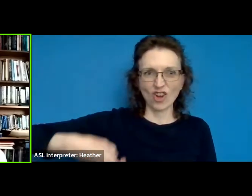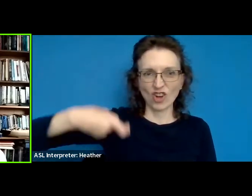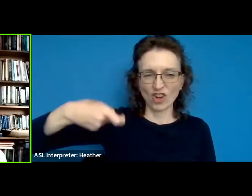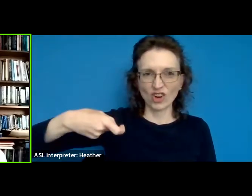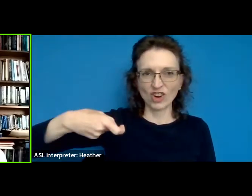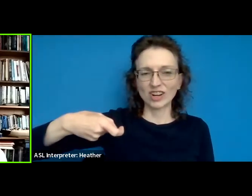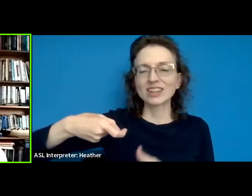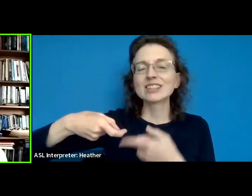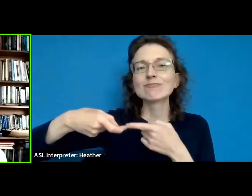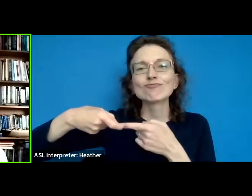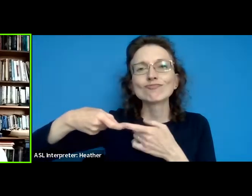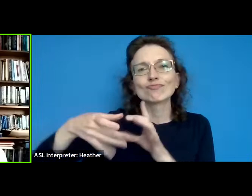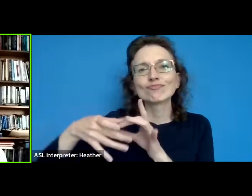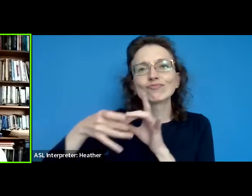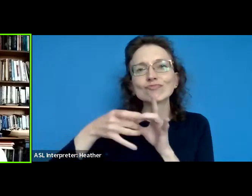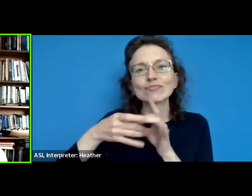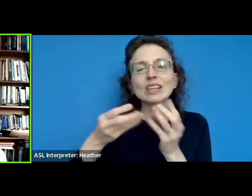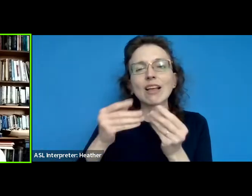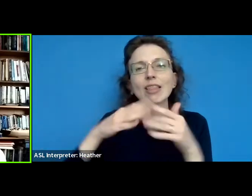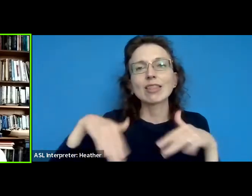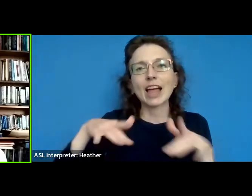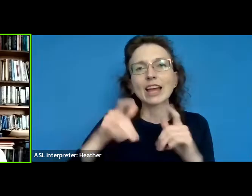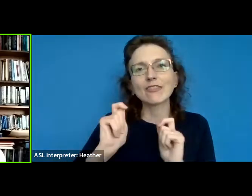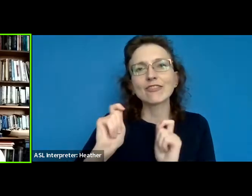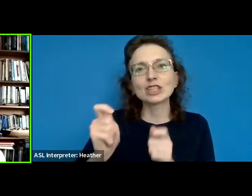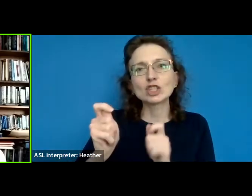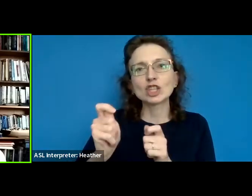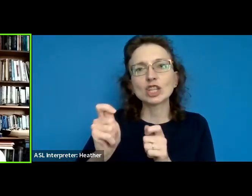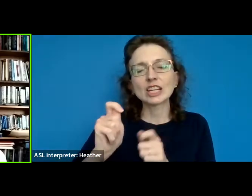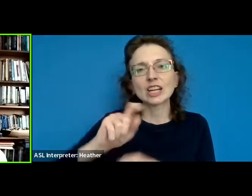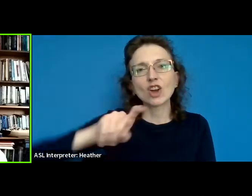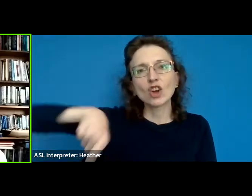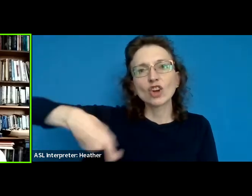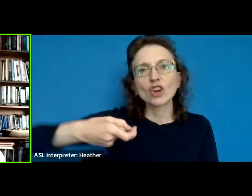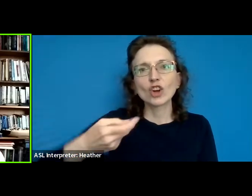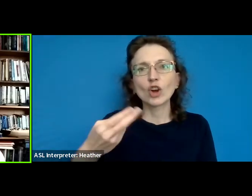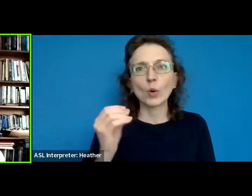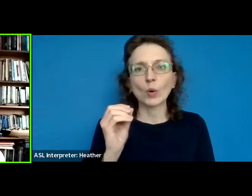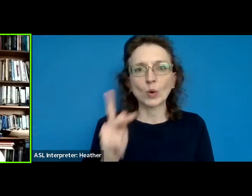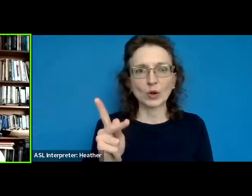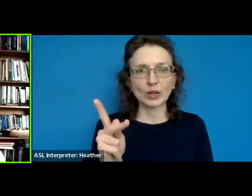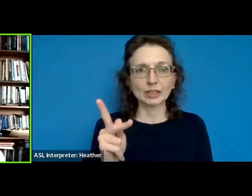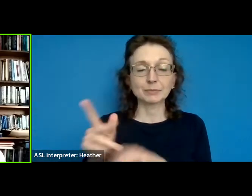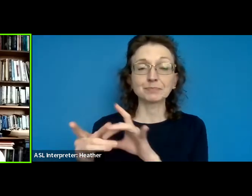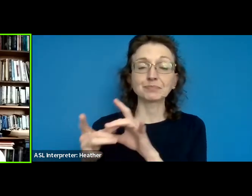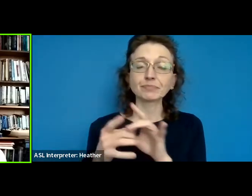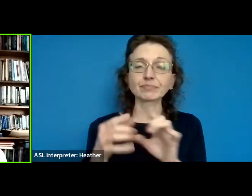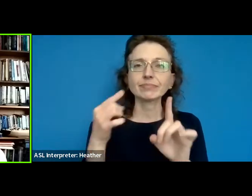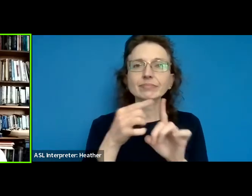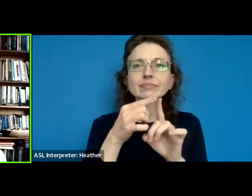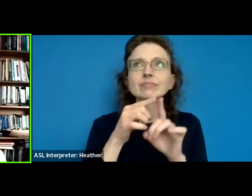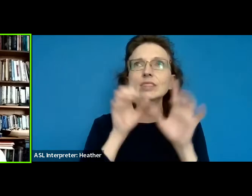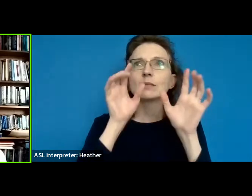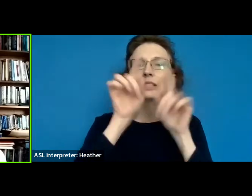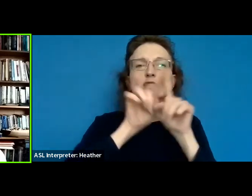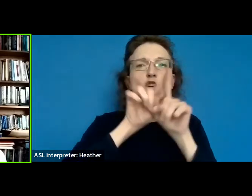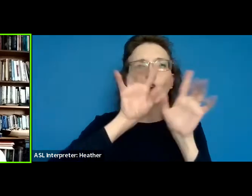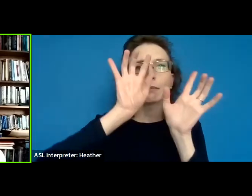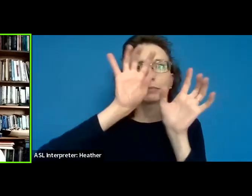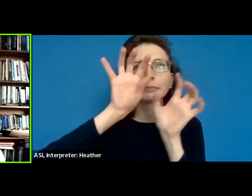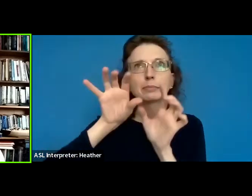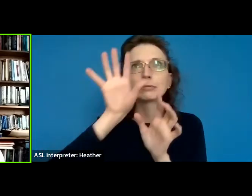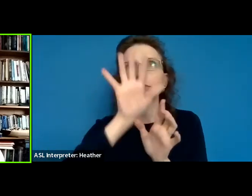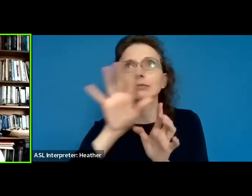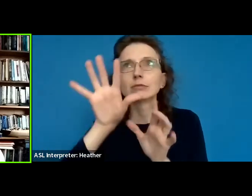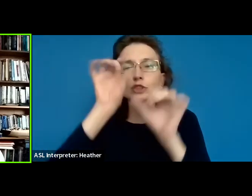land fishing hook. But actually, what it's referring to a particular constellation. And it's much